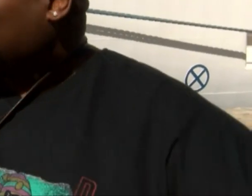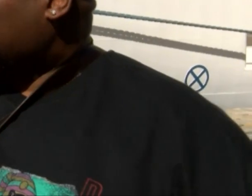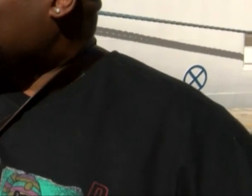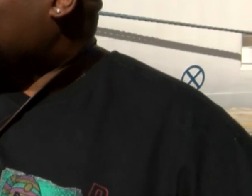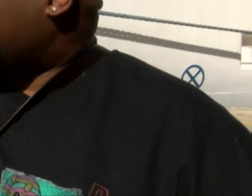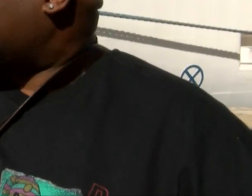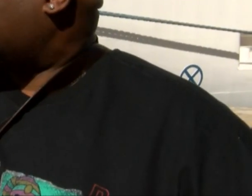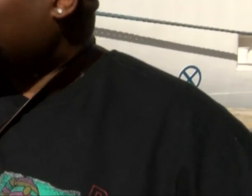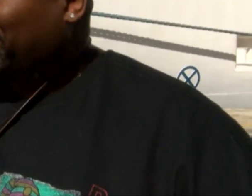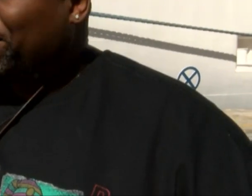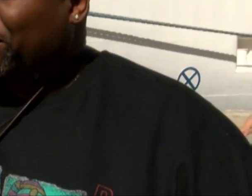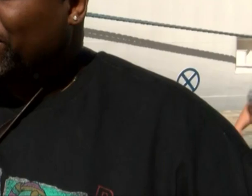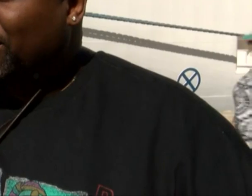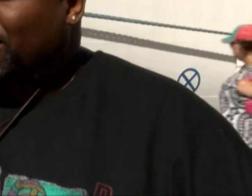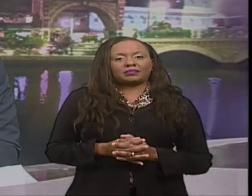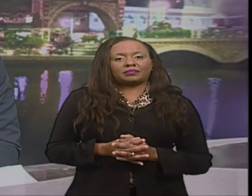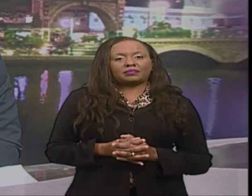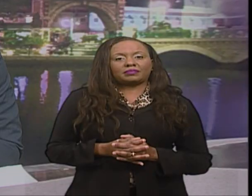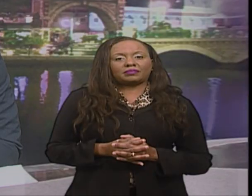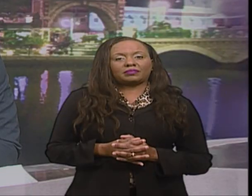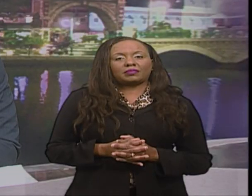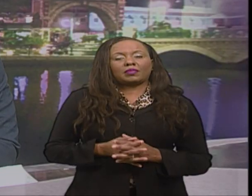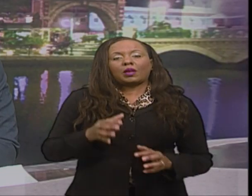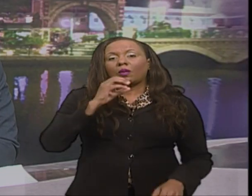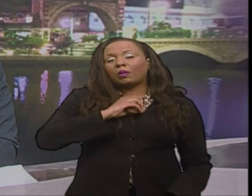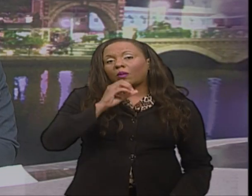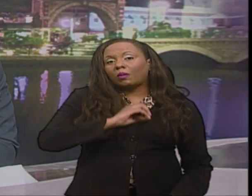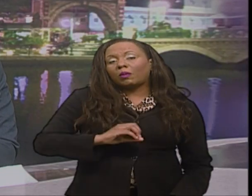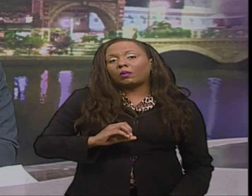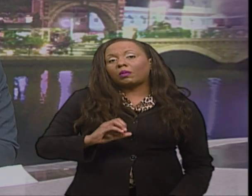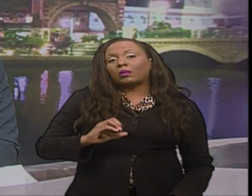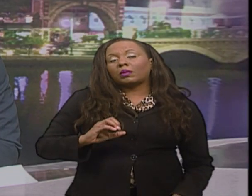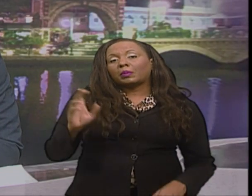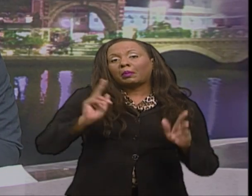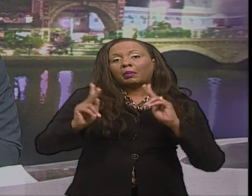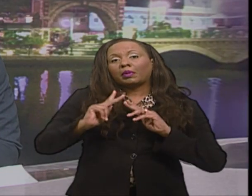out here and experience it. With Barbados' growing aging